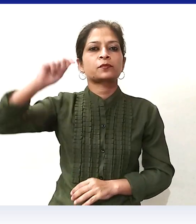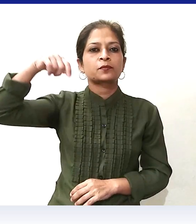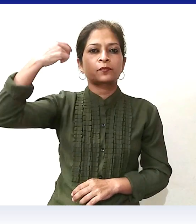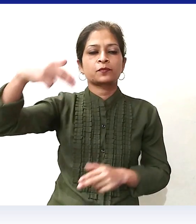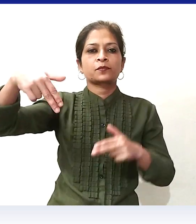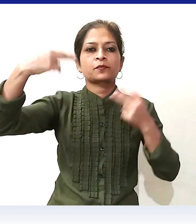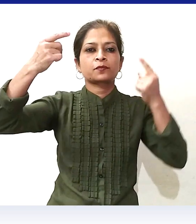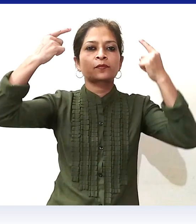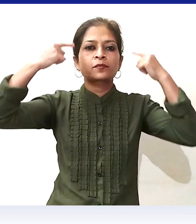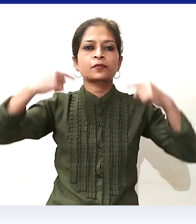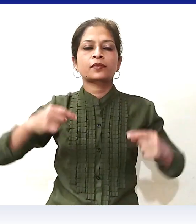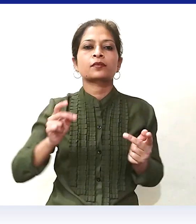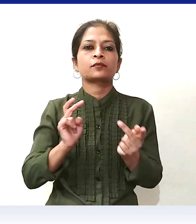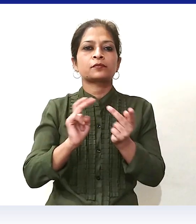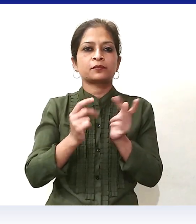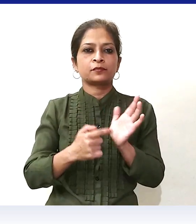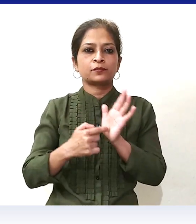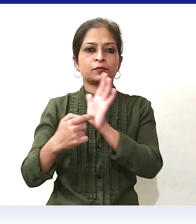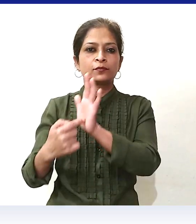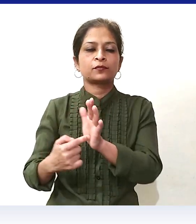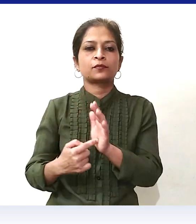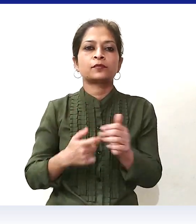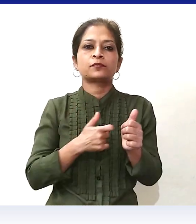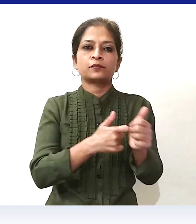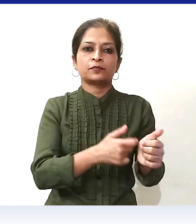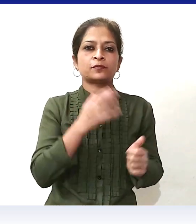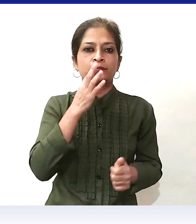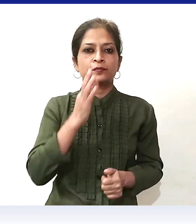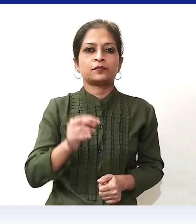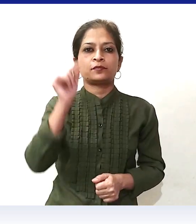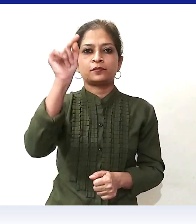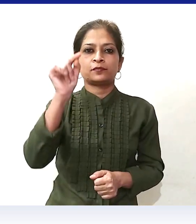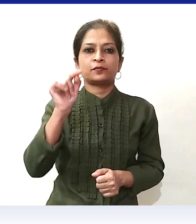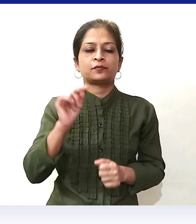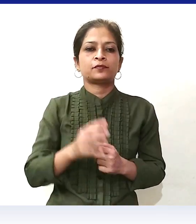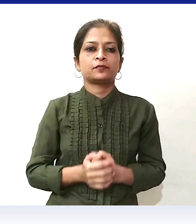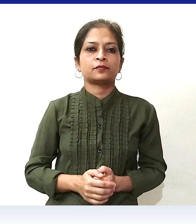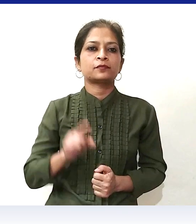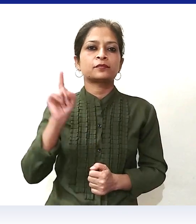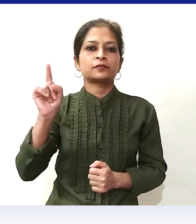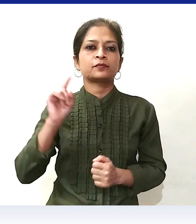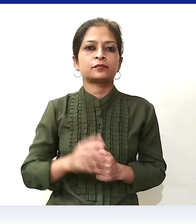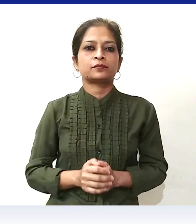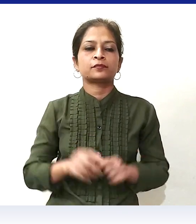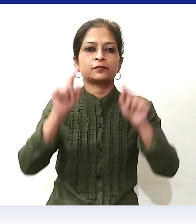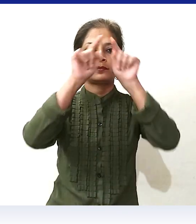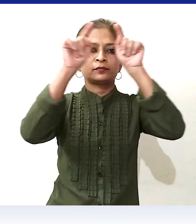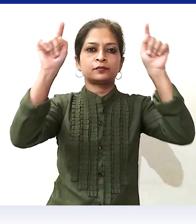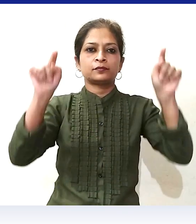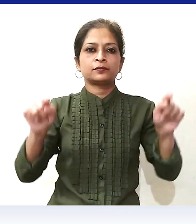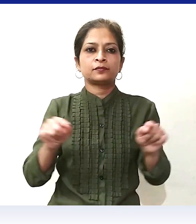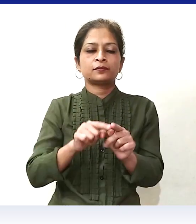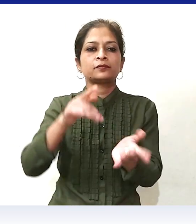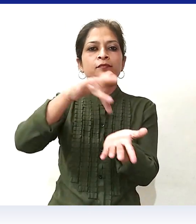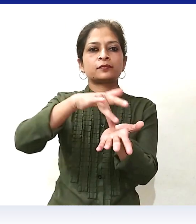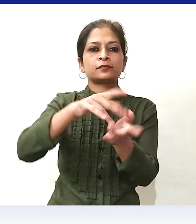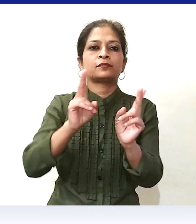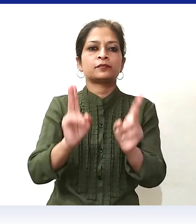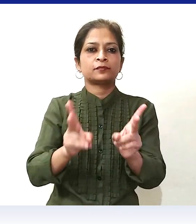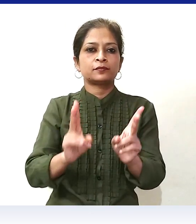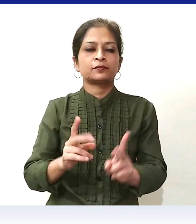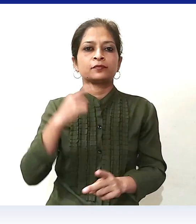tips to look presentable in video call number one stay in the center of the screen